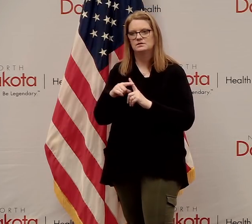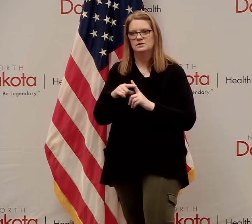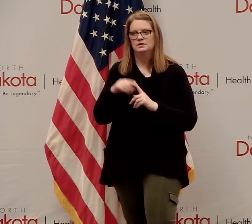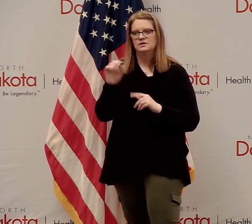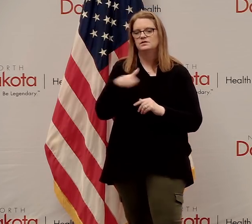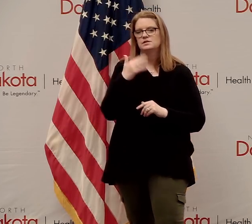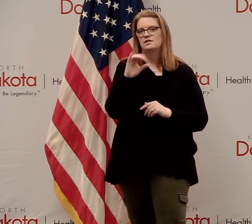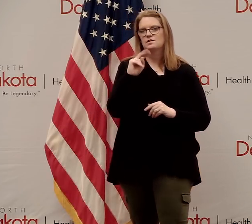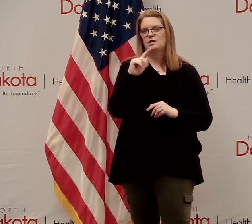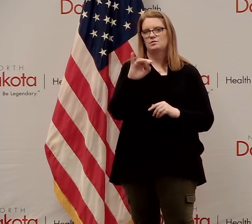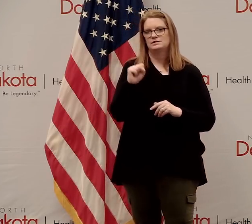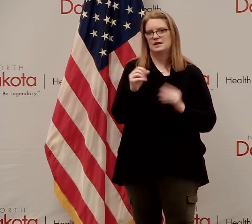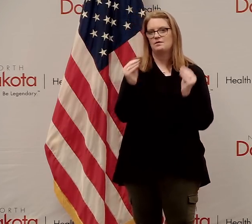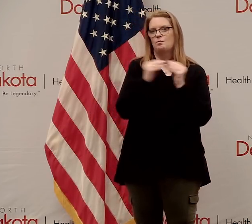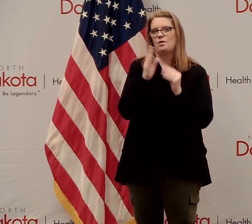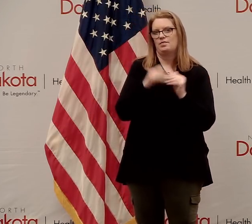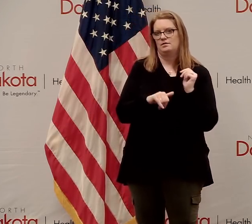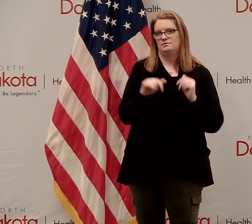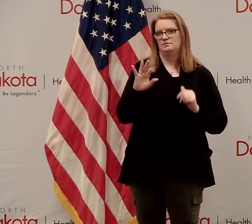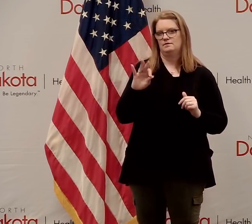Fargo.